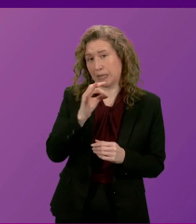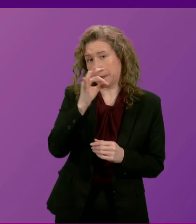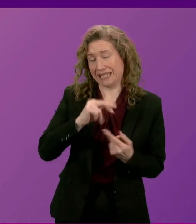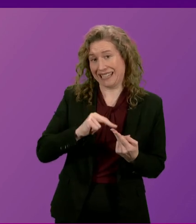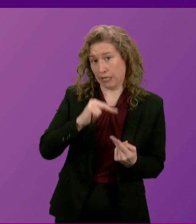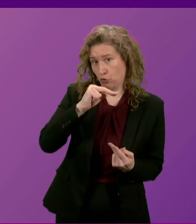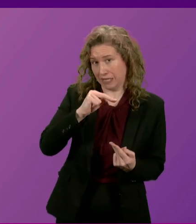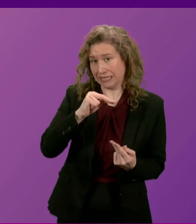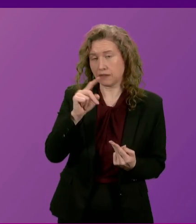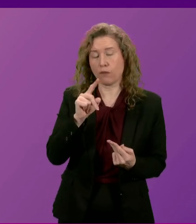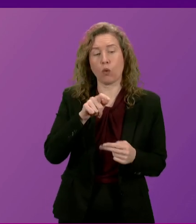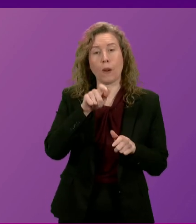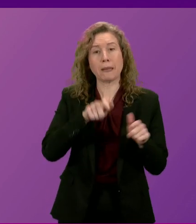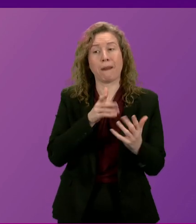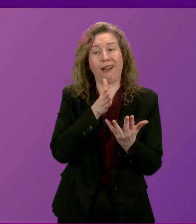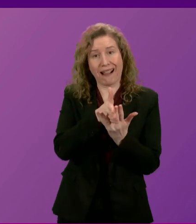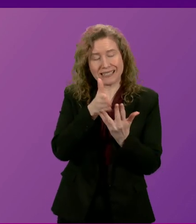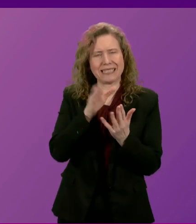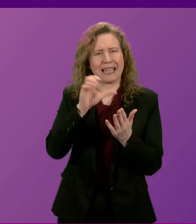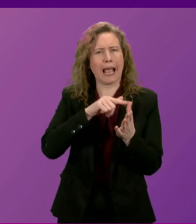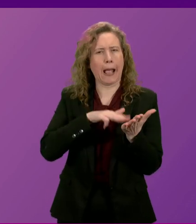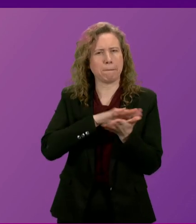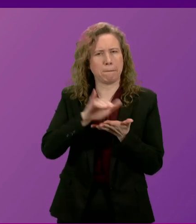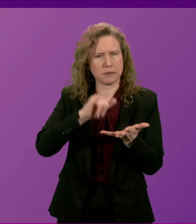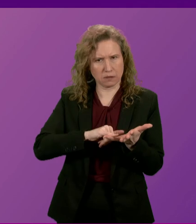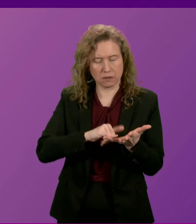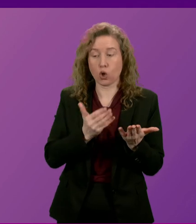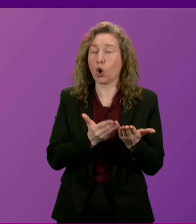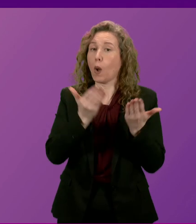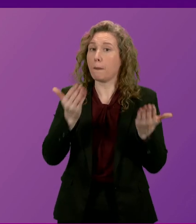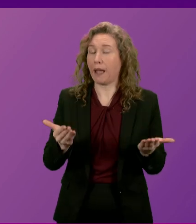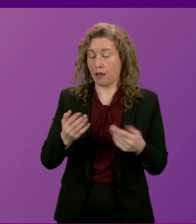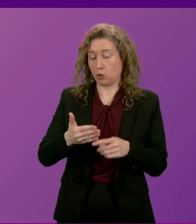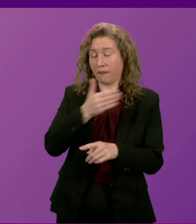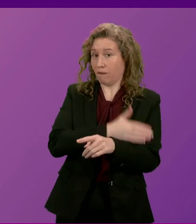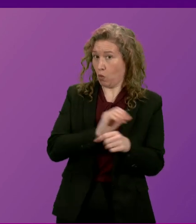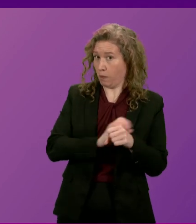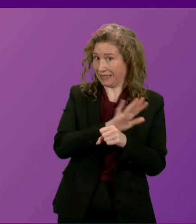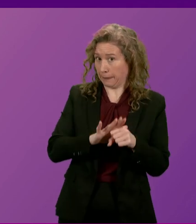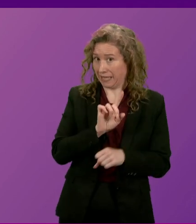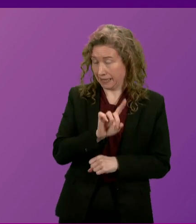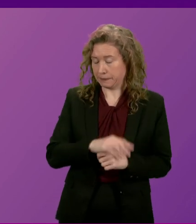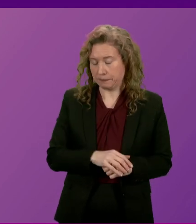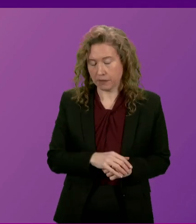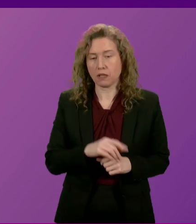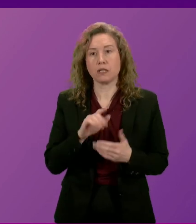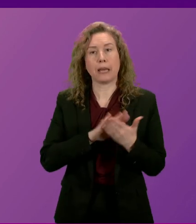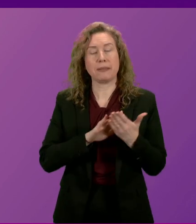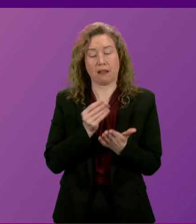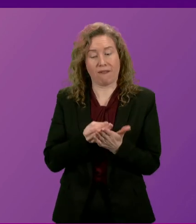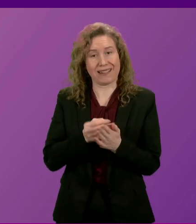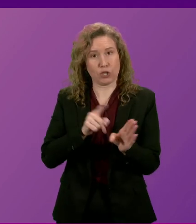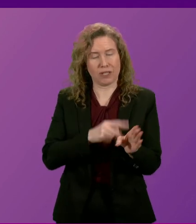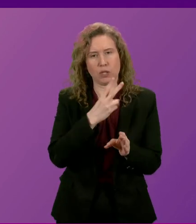increase in the number of people accessing CAMHS services compared to the pre-pandemic levels. So in the financial